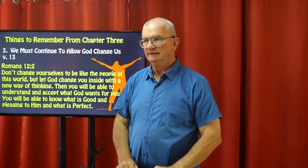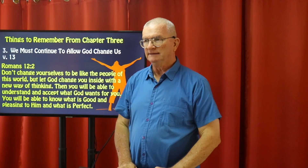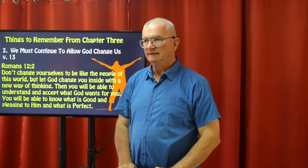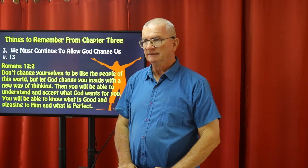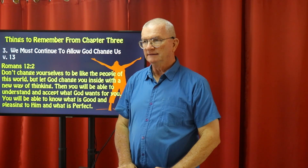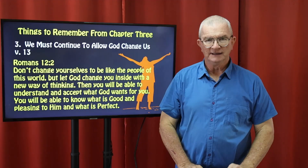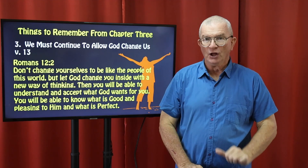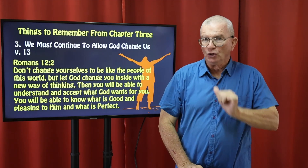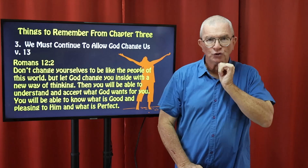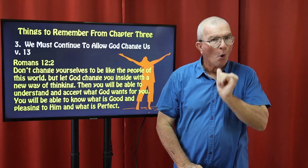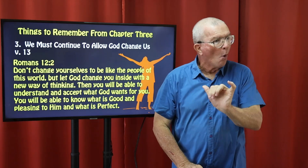right.